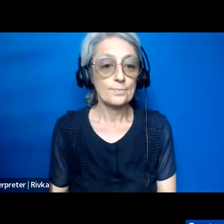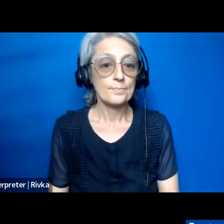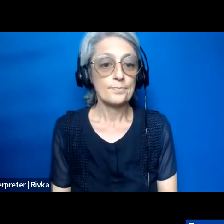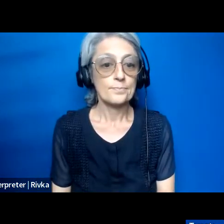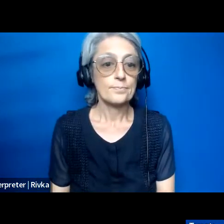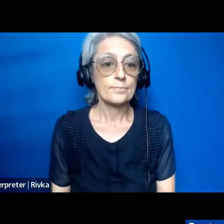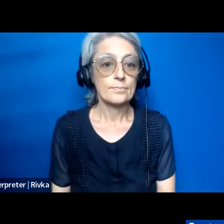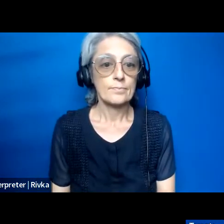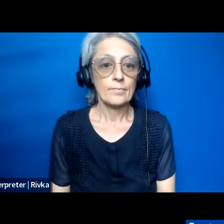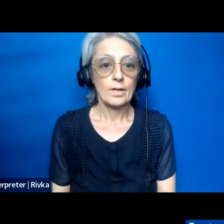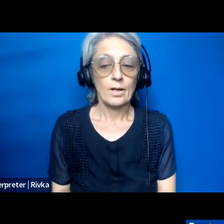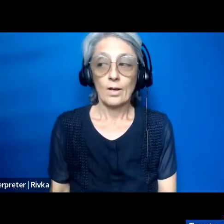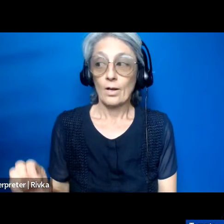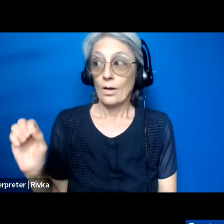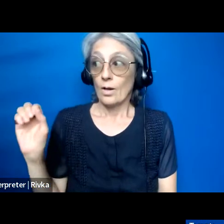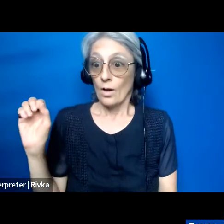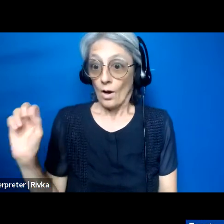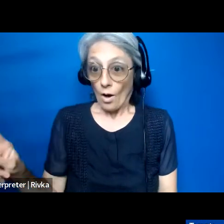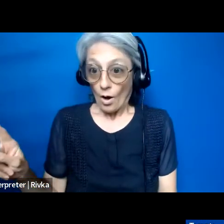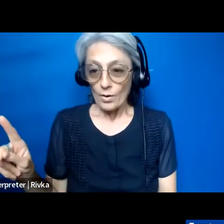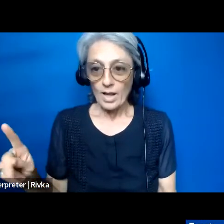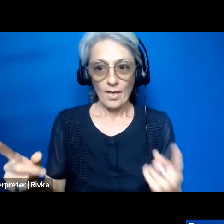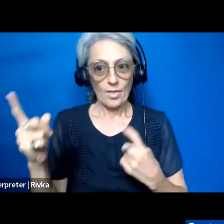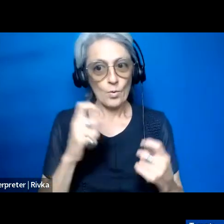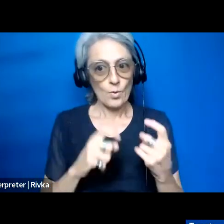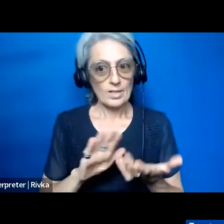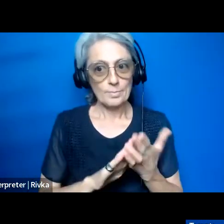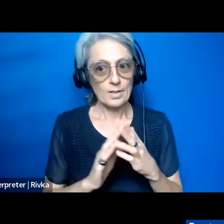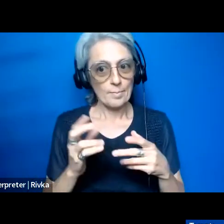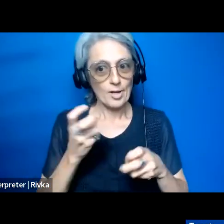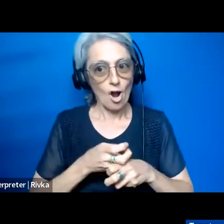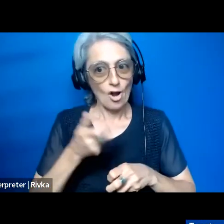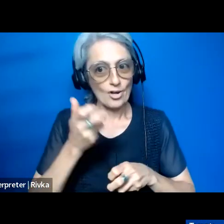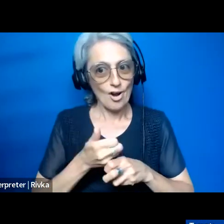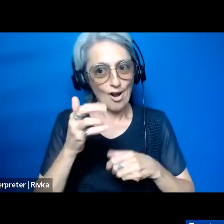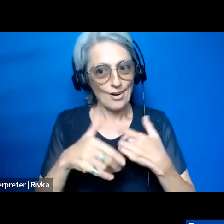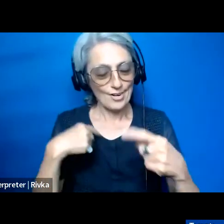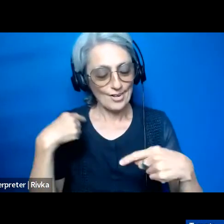Okay, the questions are getting harder and harder.